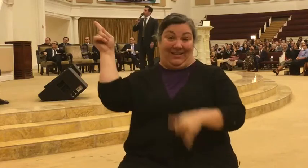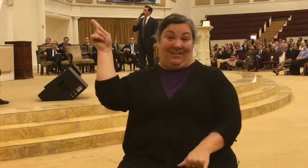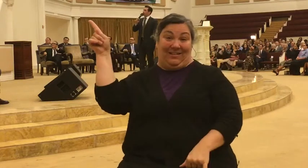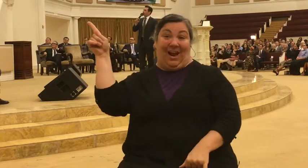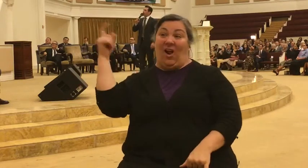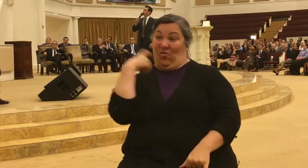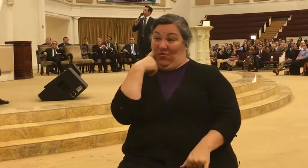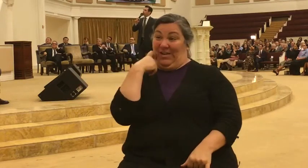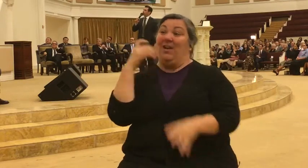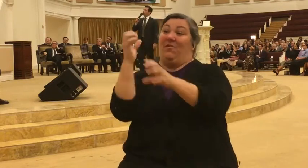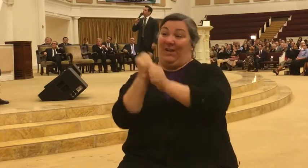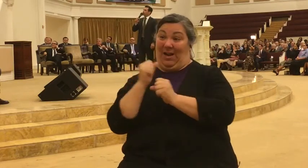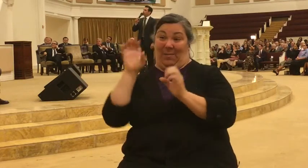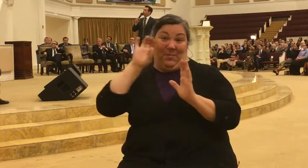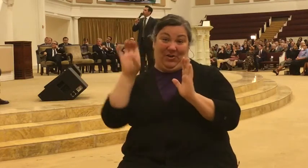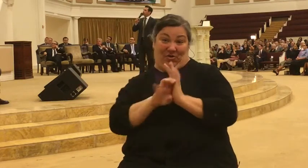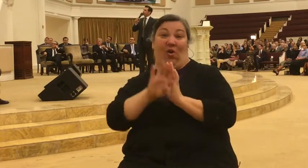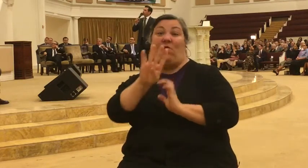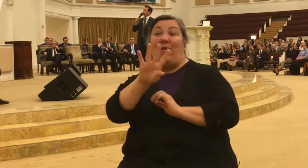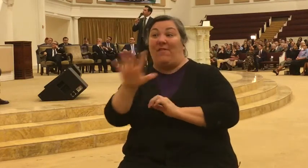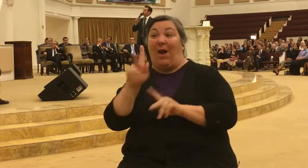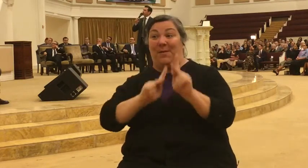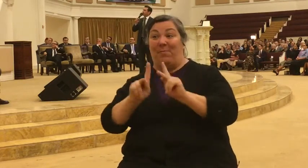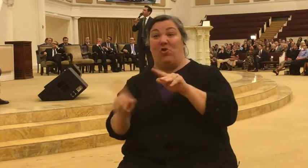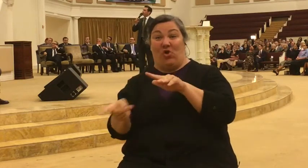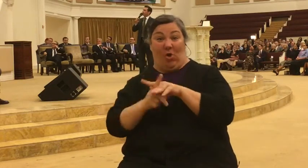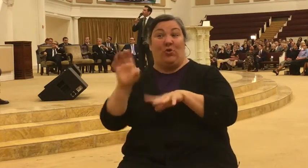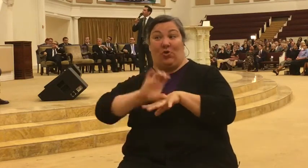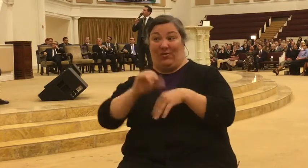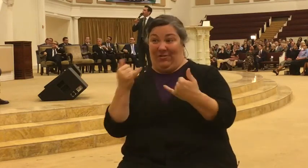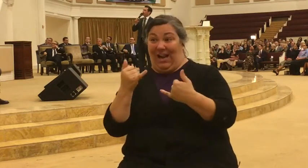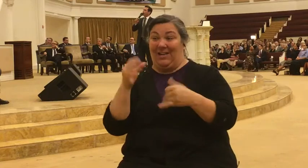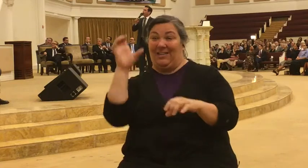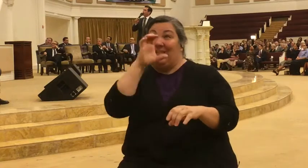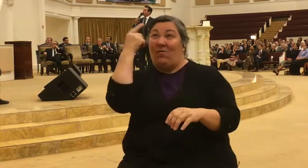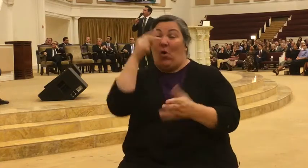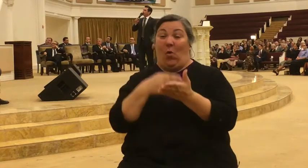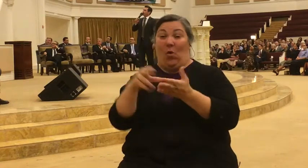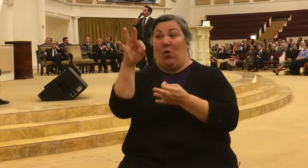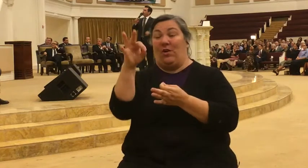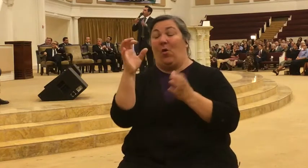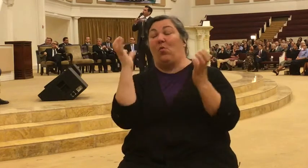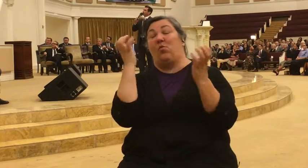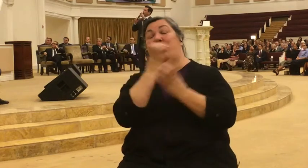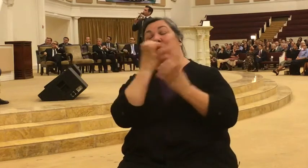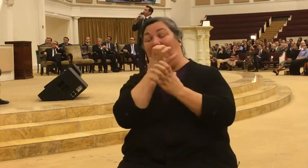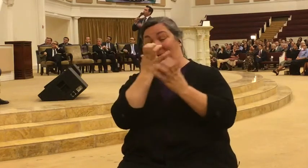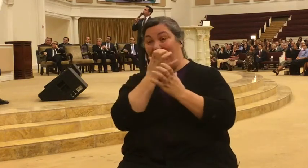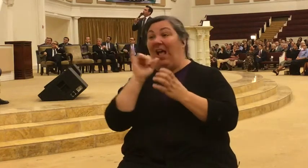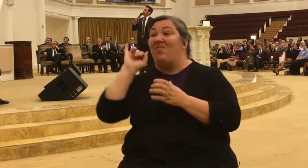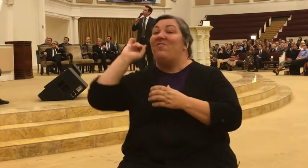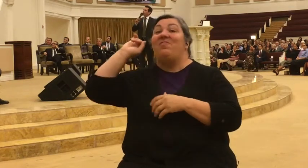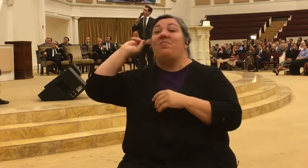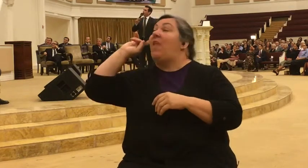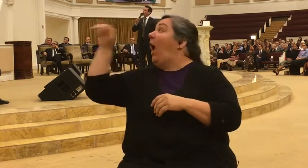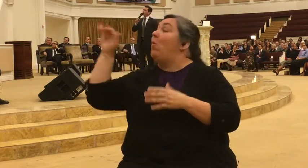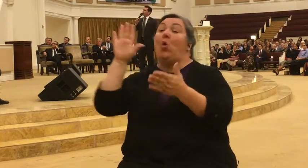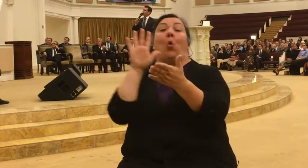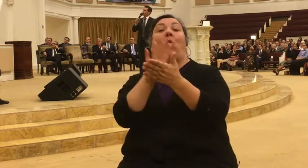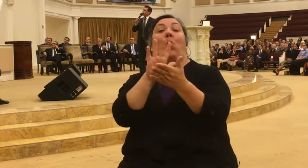that picture a couple hours ago, 45 people in service today seeking the Holy Ghost. It's an amazing thing. This is a school that